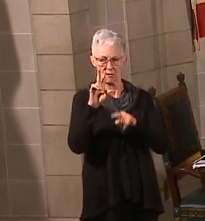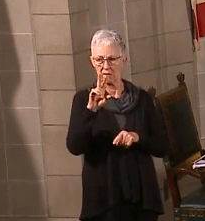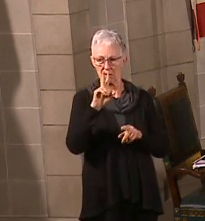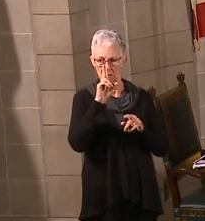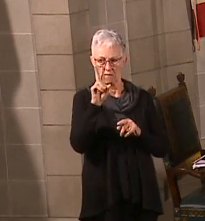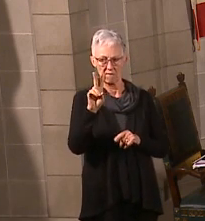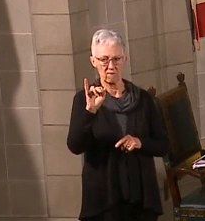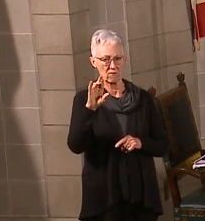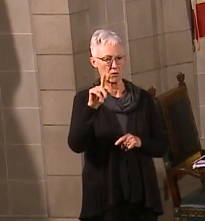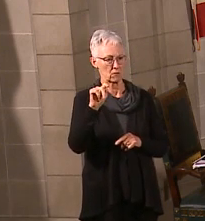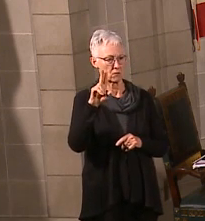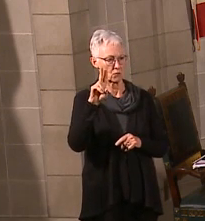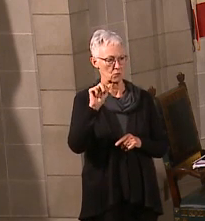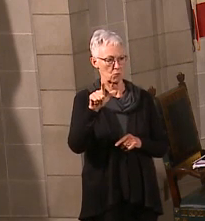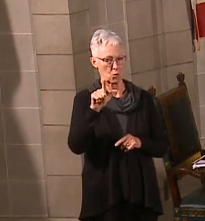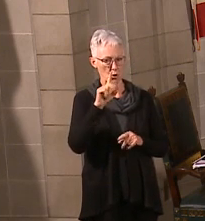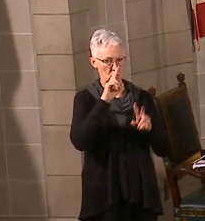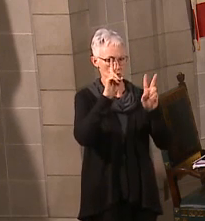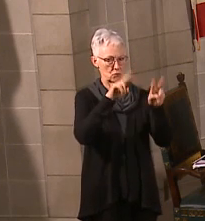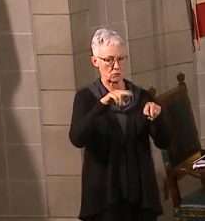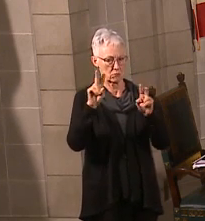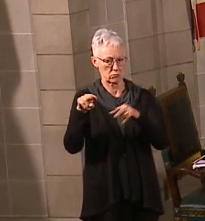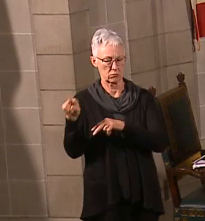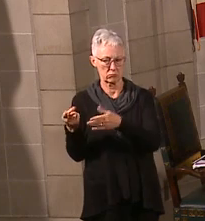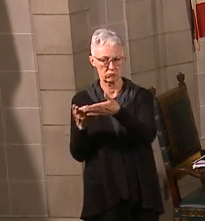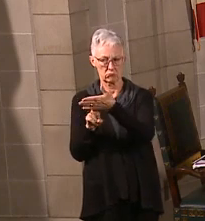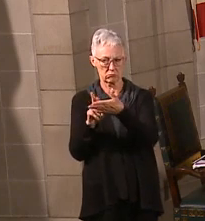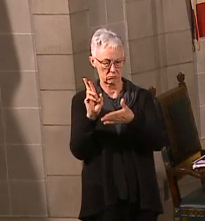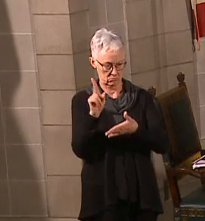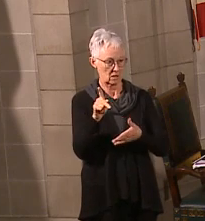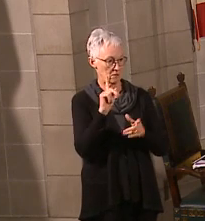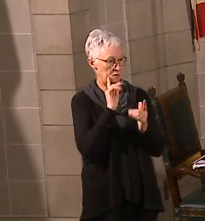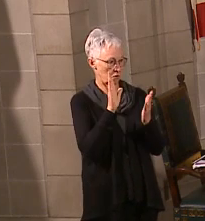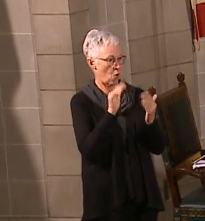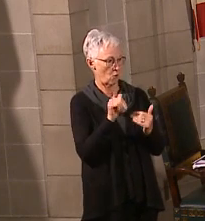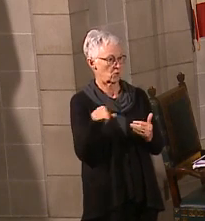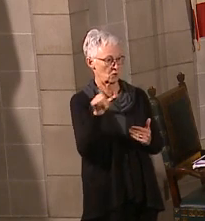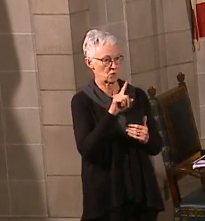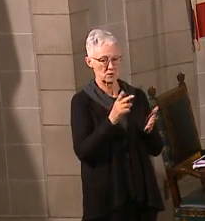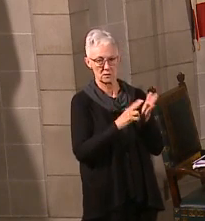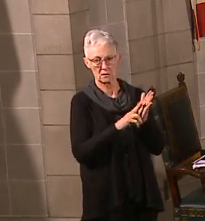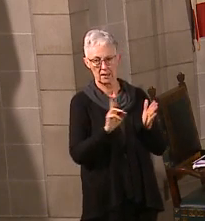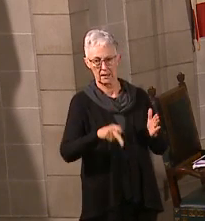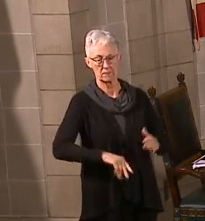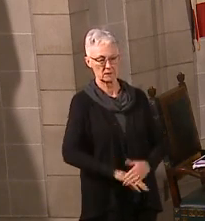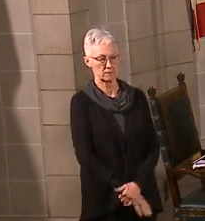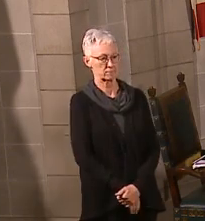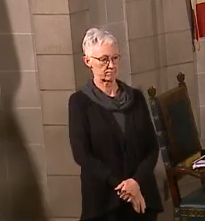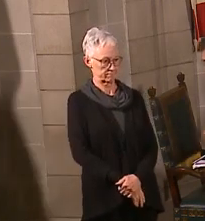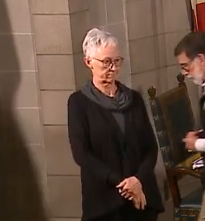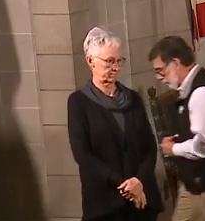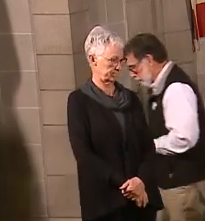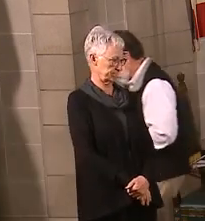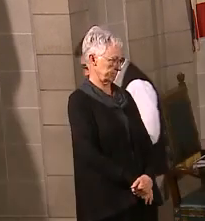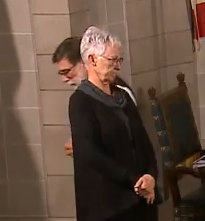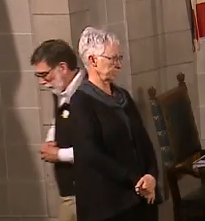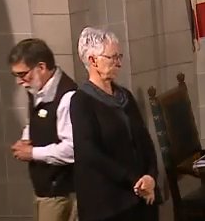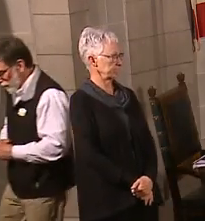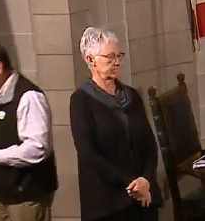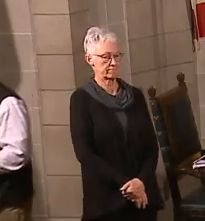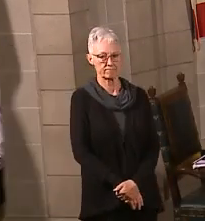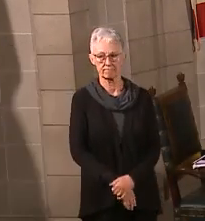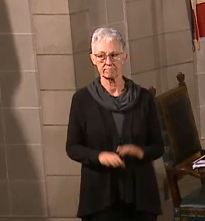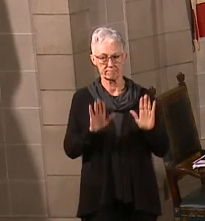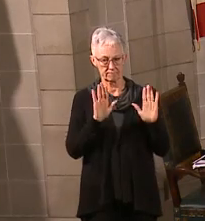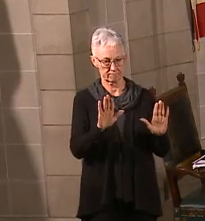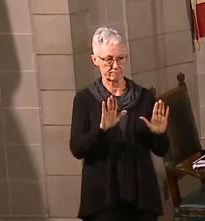do. So go to lincolnzoo.org, and we hope to get you to have a great connection with the zoo. Thank you, Governor. Great, thank you, John.